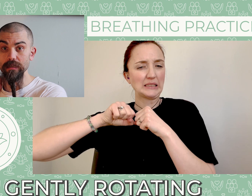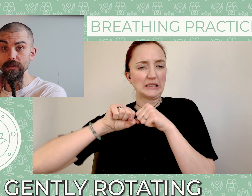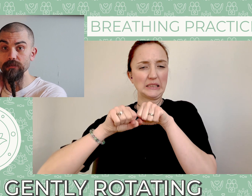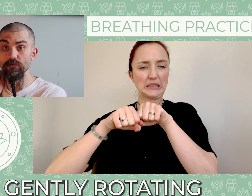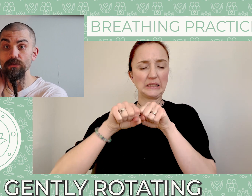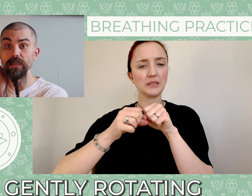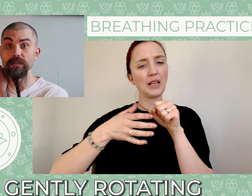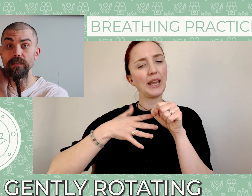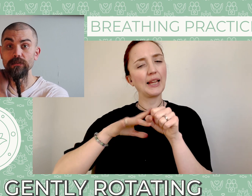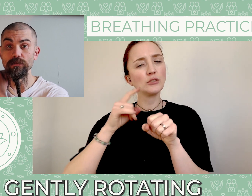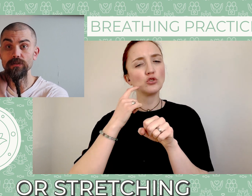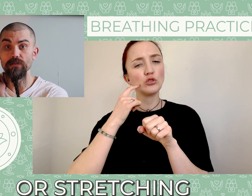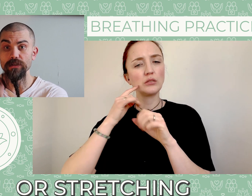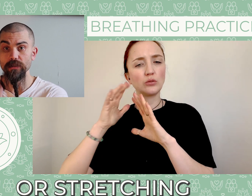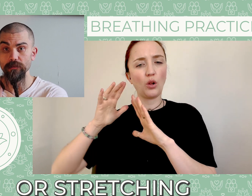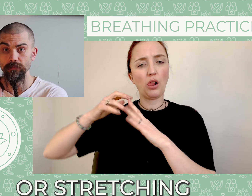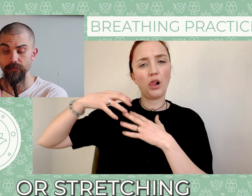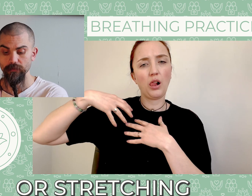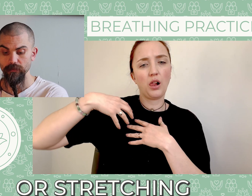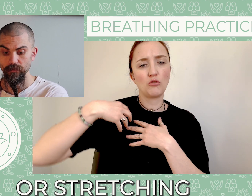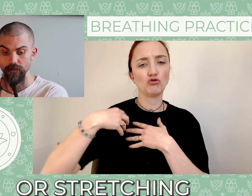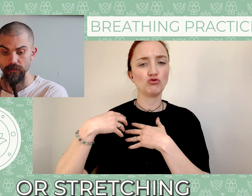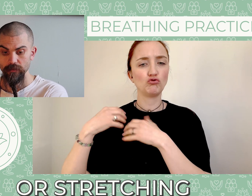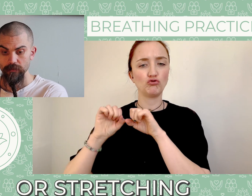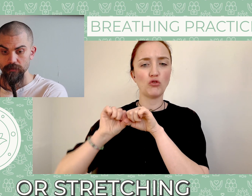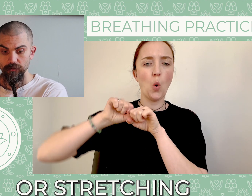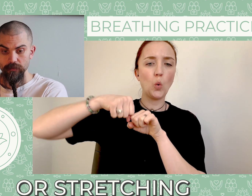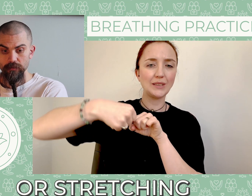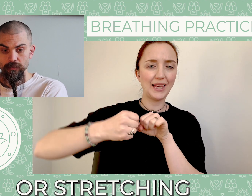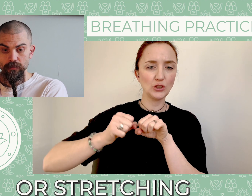some gently rotating or stretching.